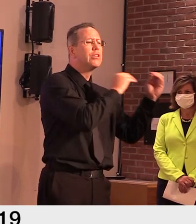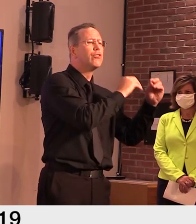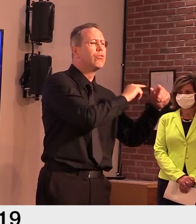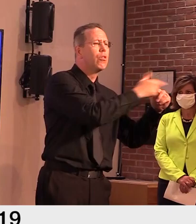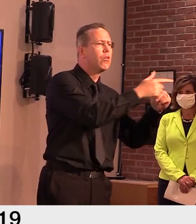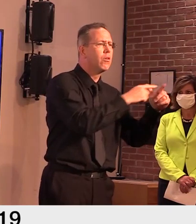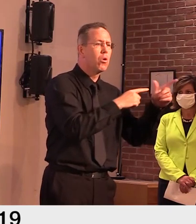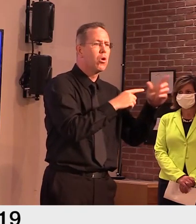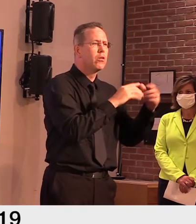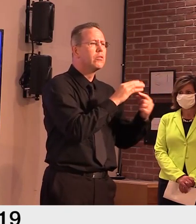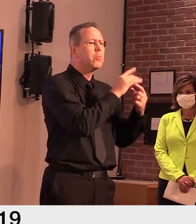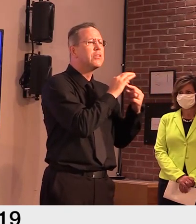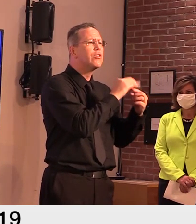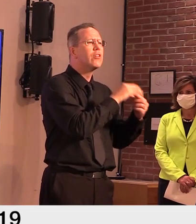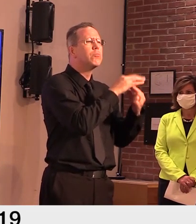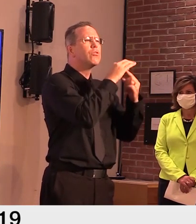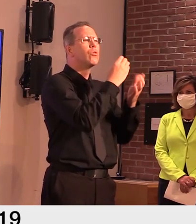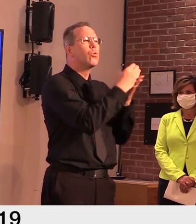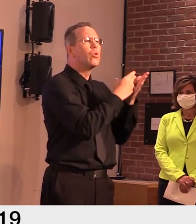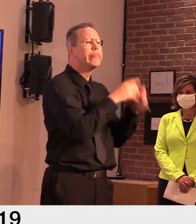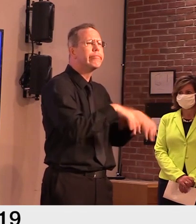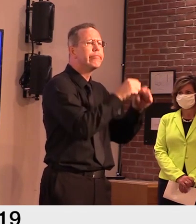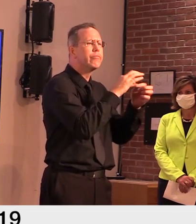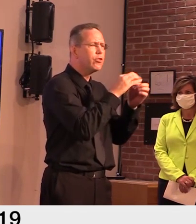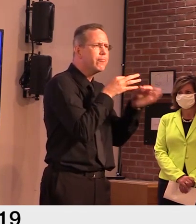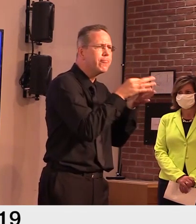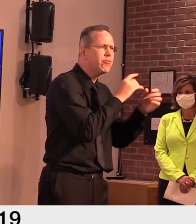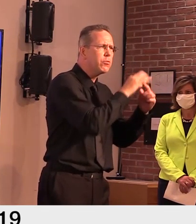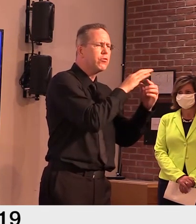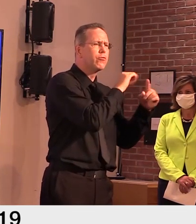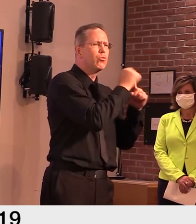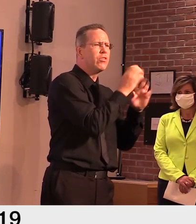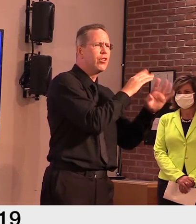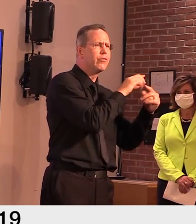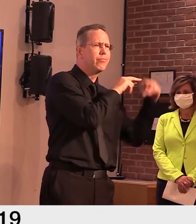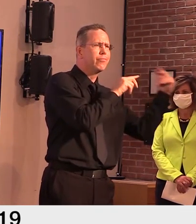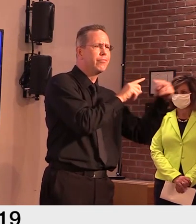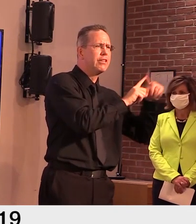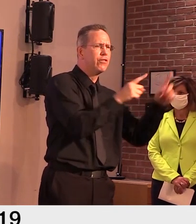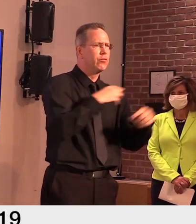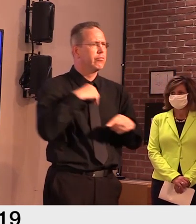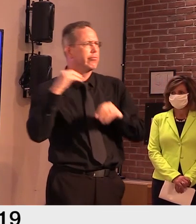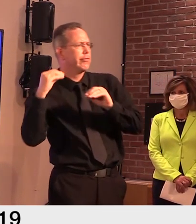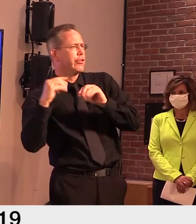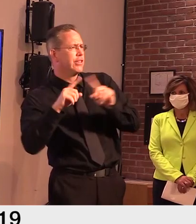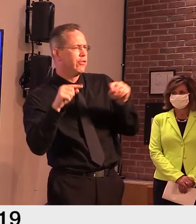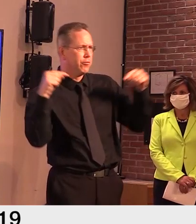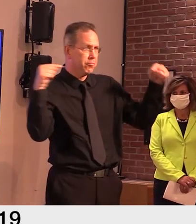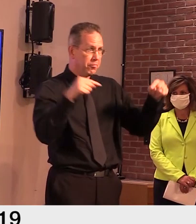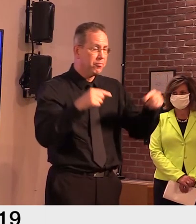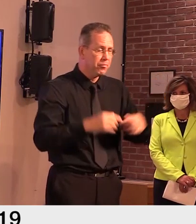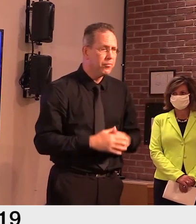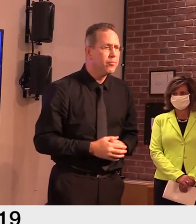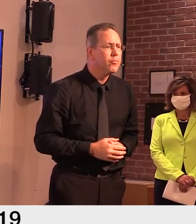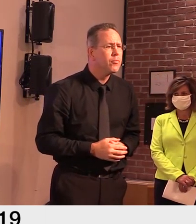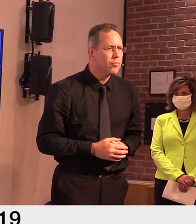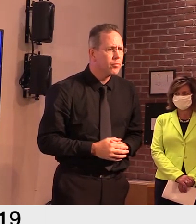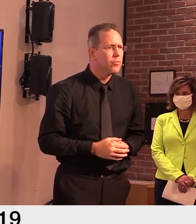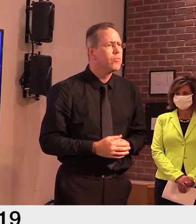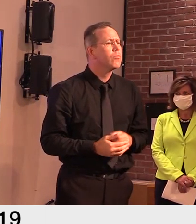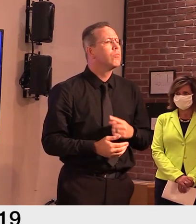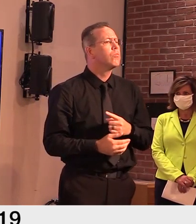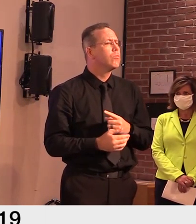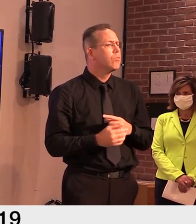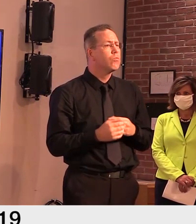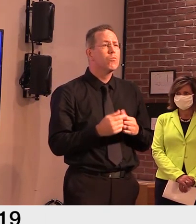elective. And I think for a lot of us, the remembrance of Juneteenth highlights the fact that certain histories